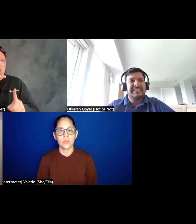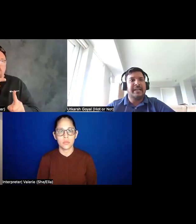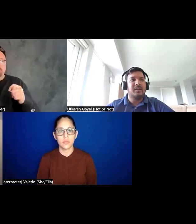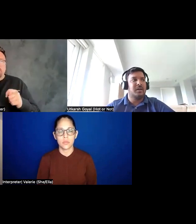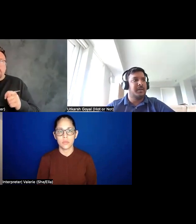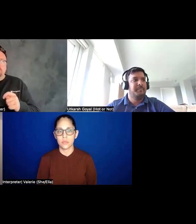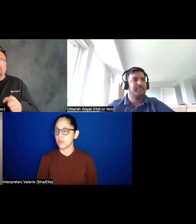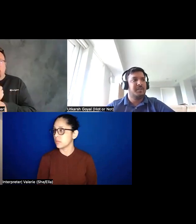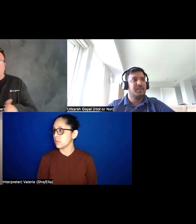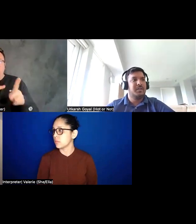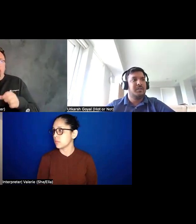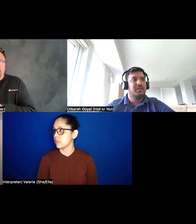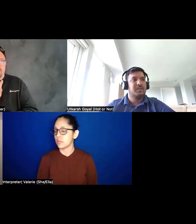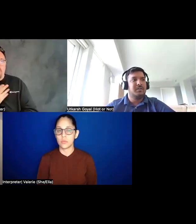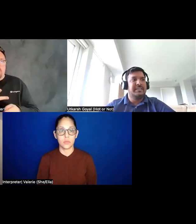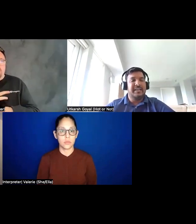That being said,